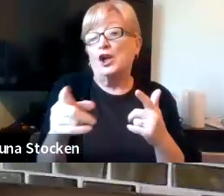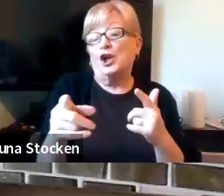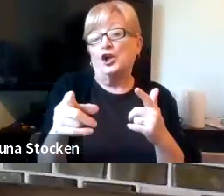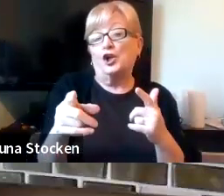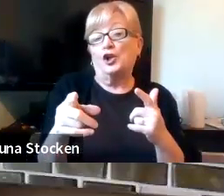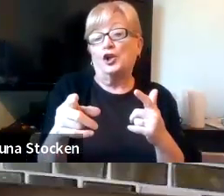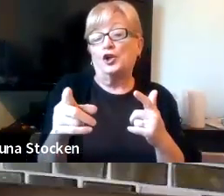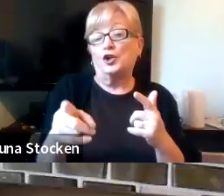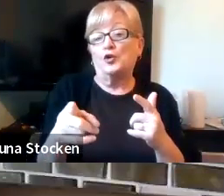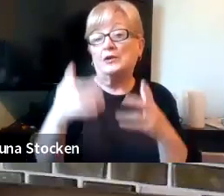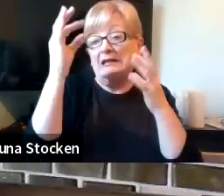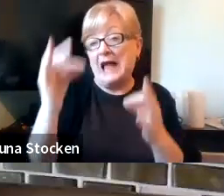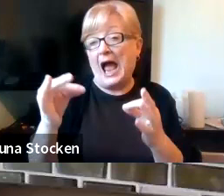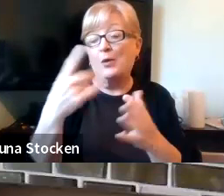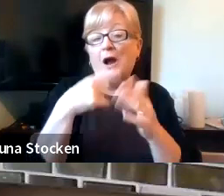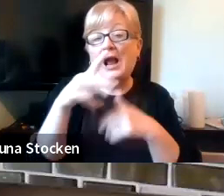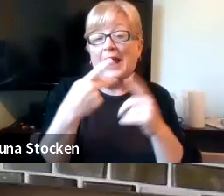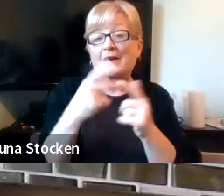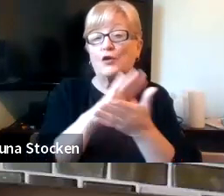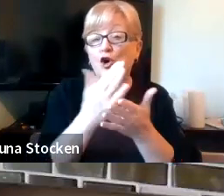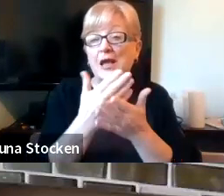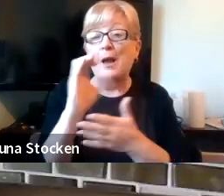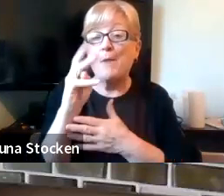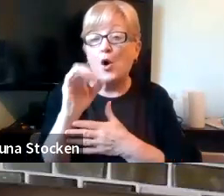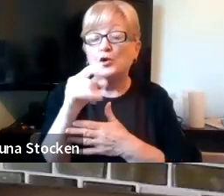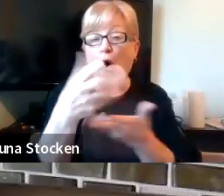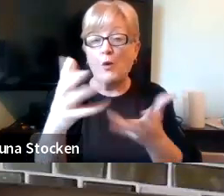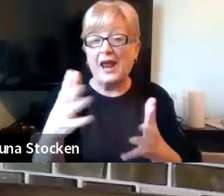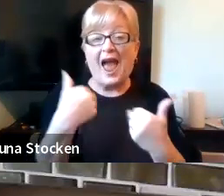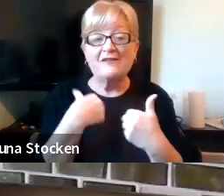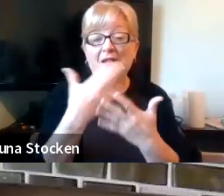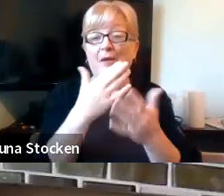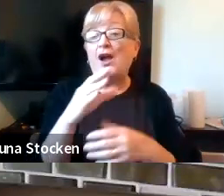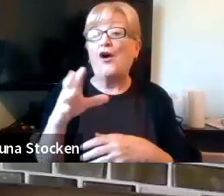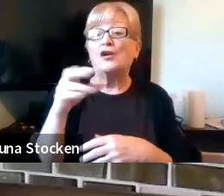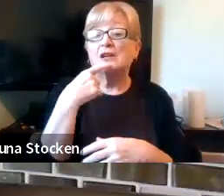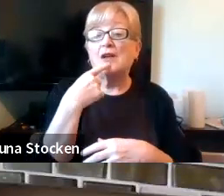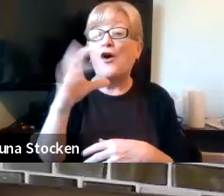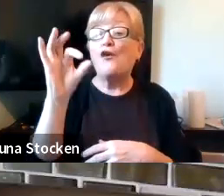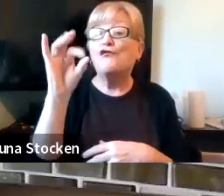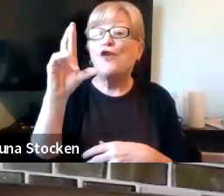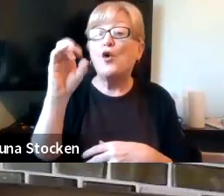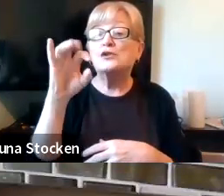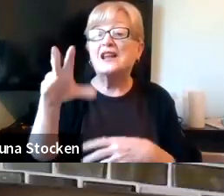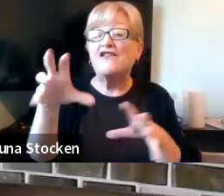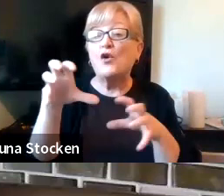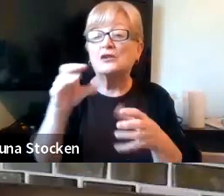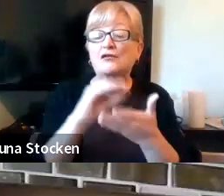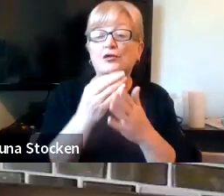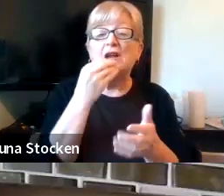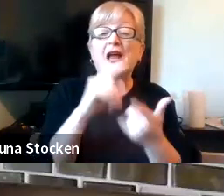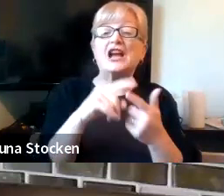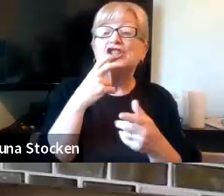the cooking modes you're going to use, you have built-in ones for specific things. Frozen food. Cook frozen food. Chicken nuggets, bagel